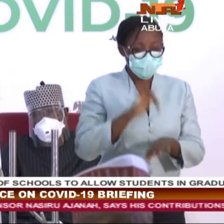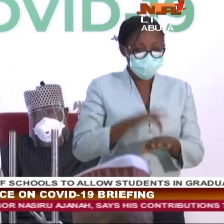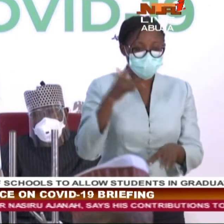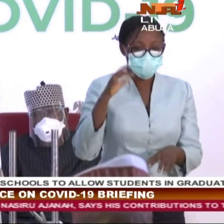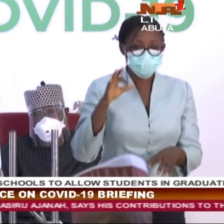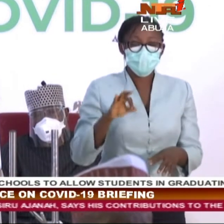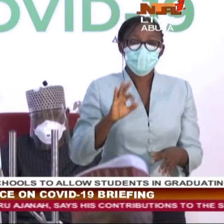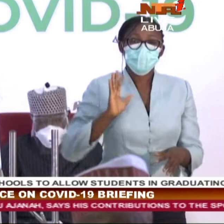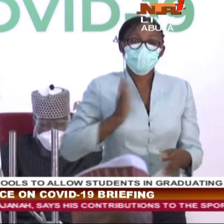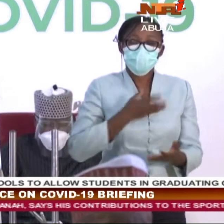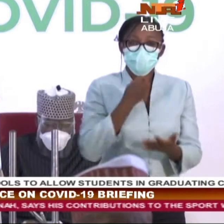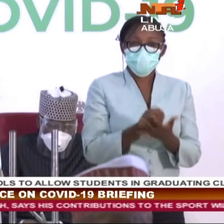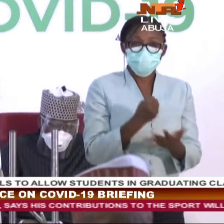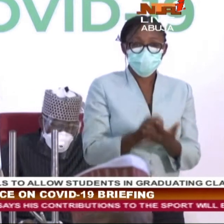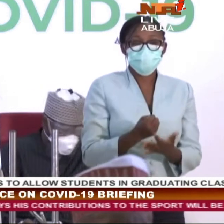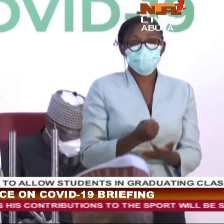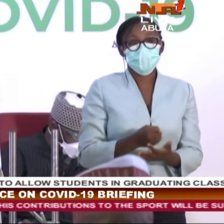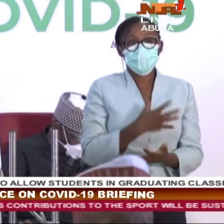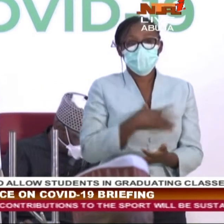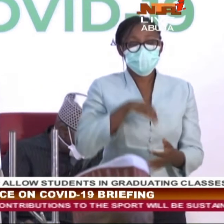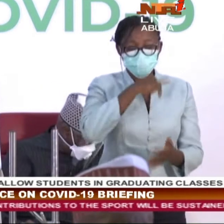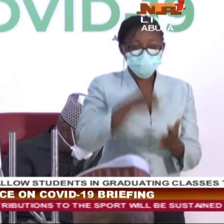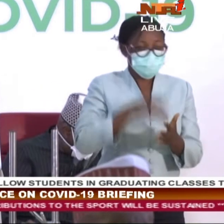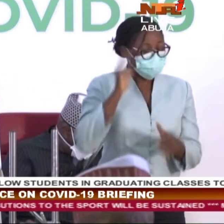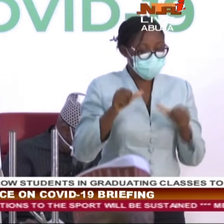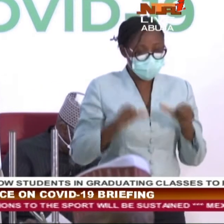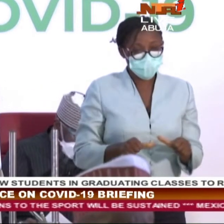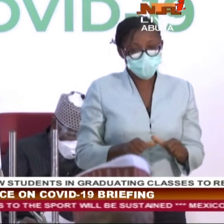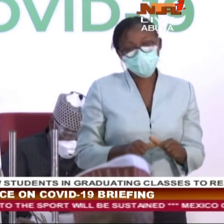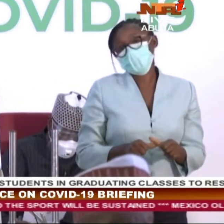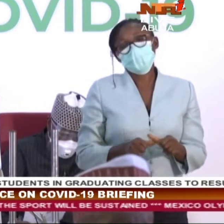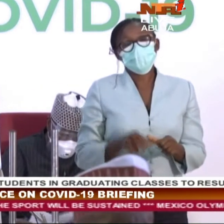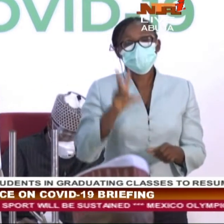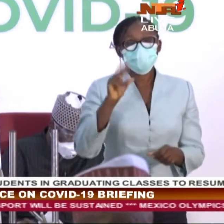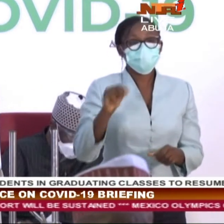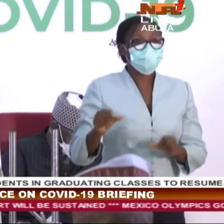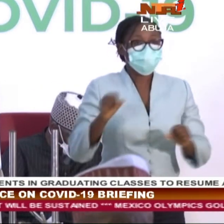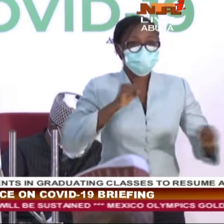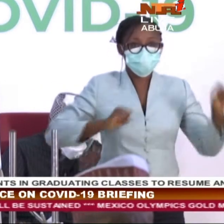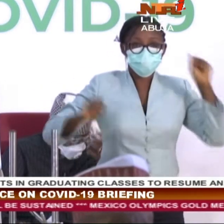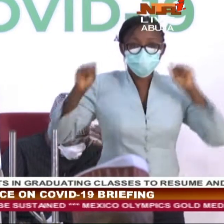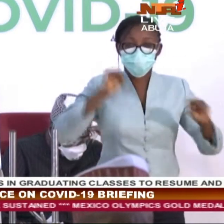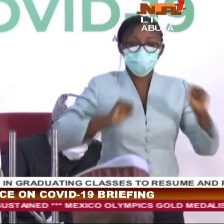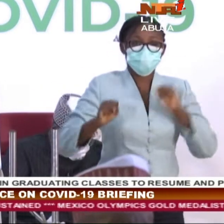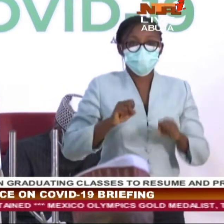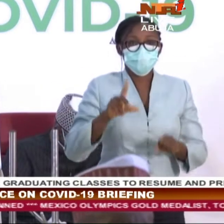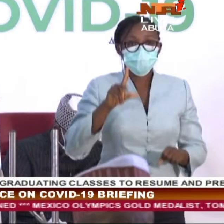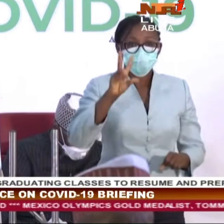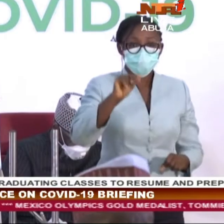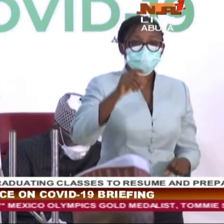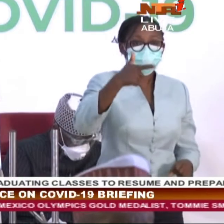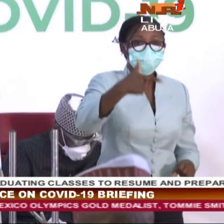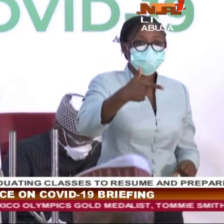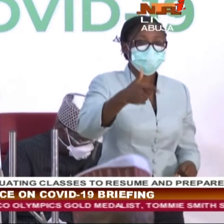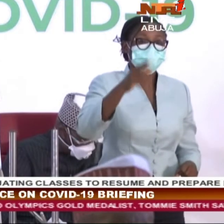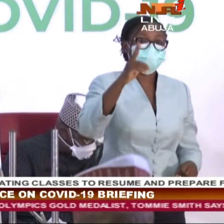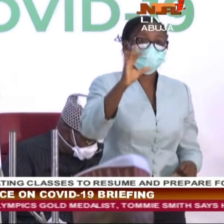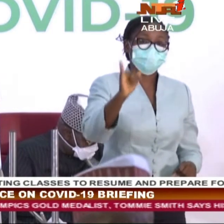country will remain in place, such as recreational activities, gyms, etc., and such as